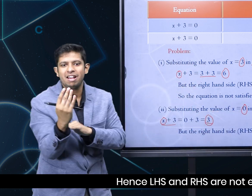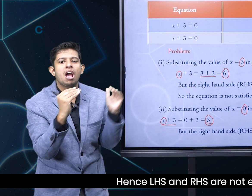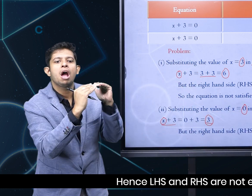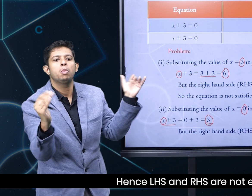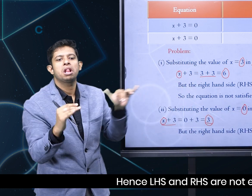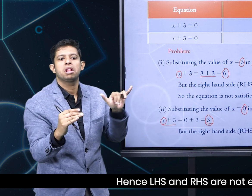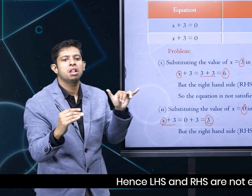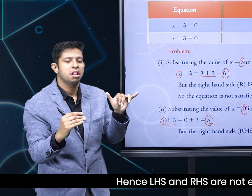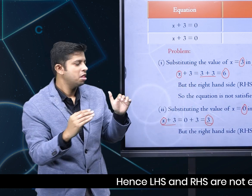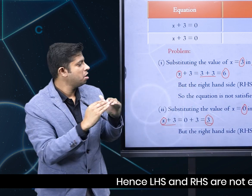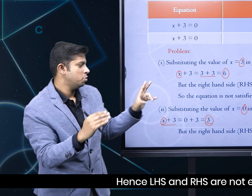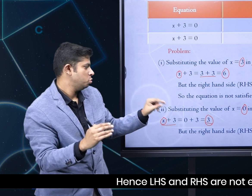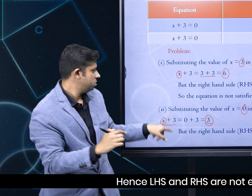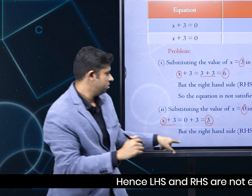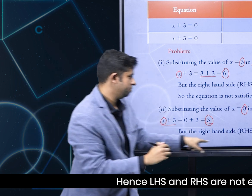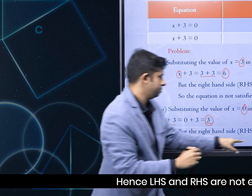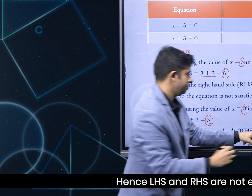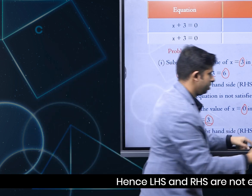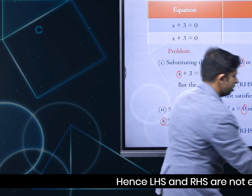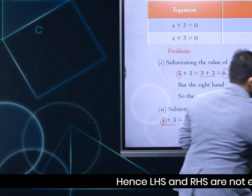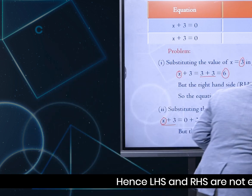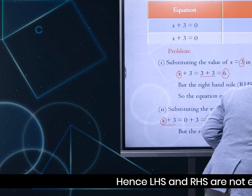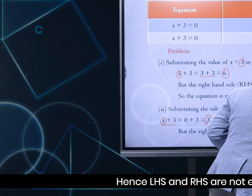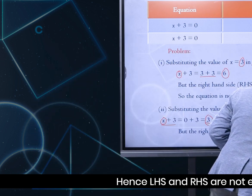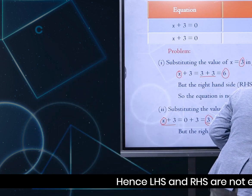Hence, LHS and RHS are not equal.